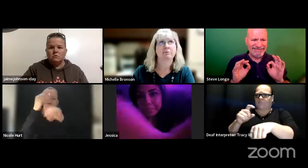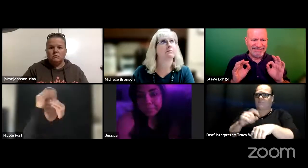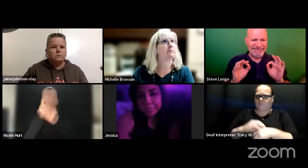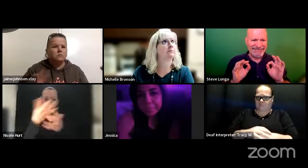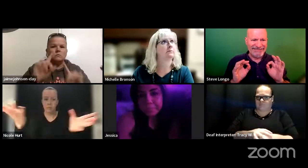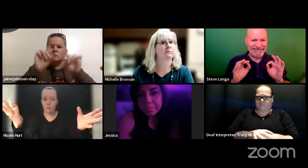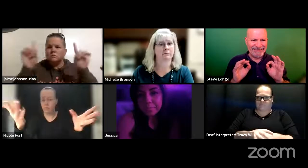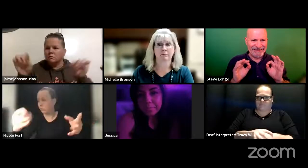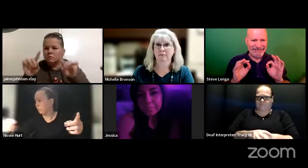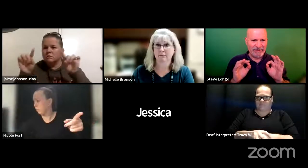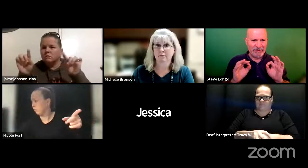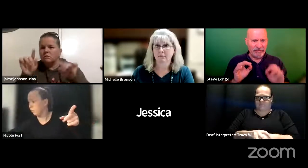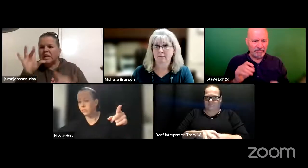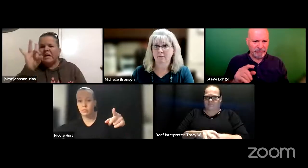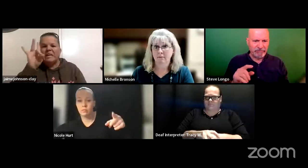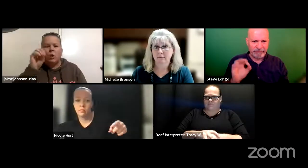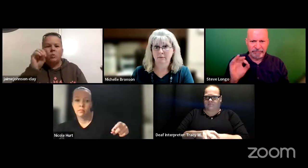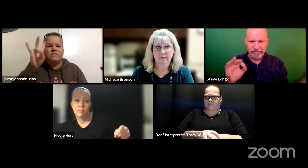minutes till we return.